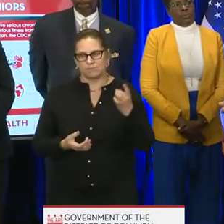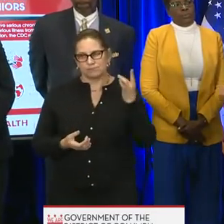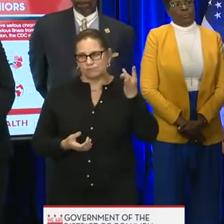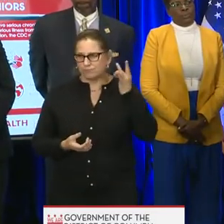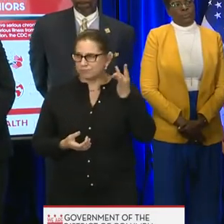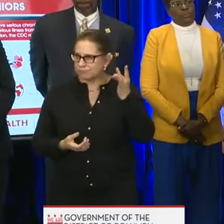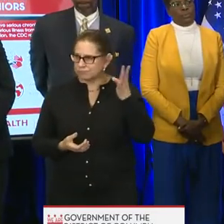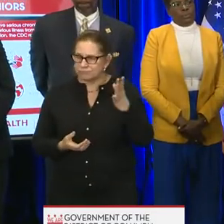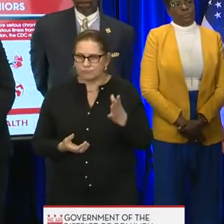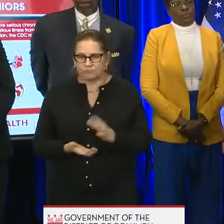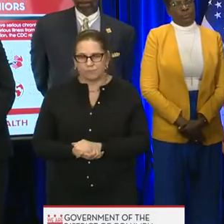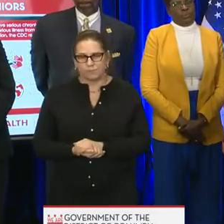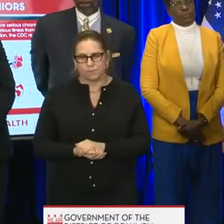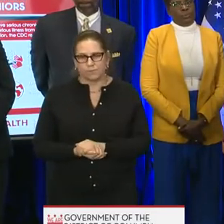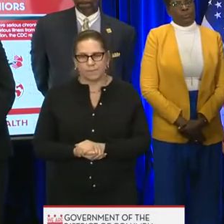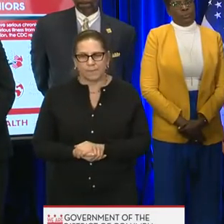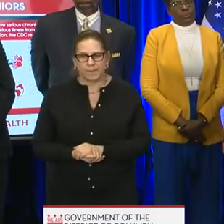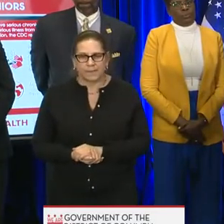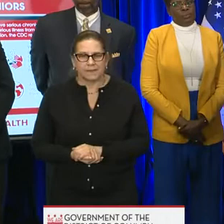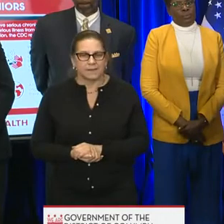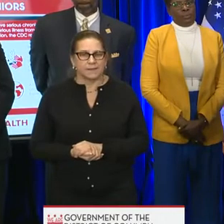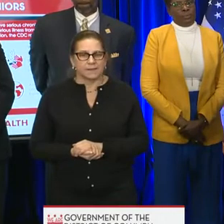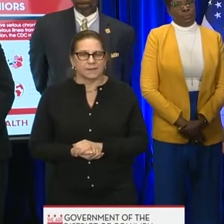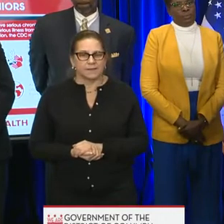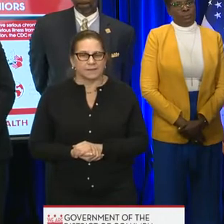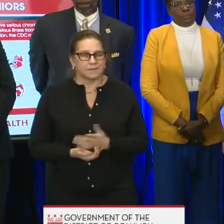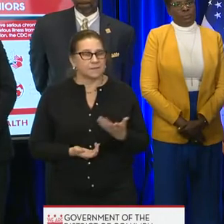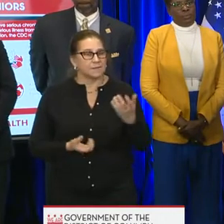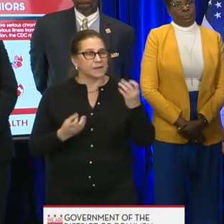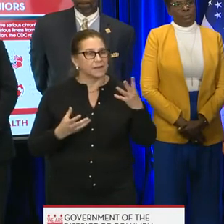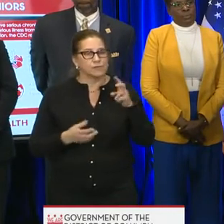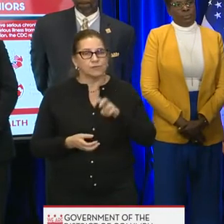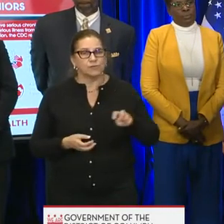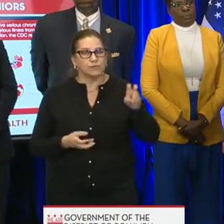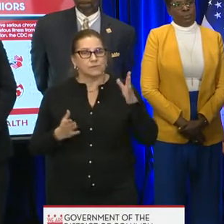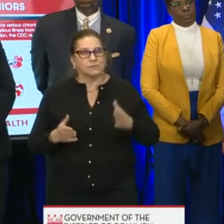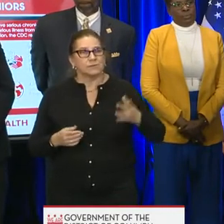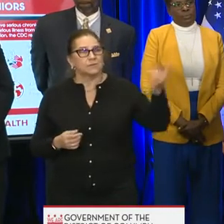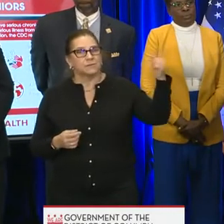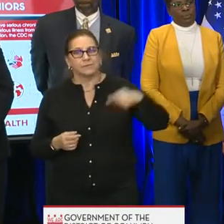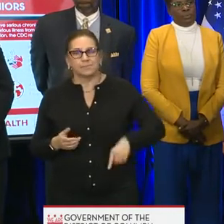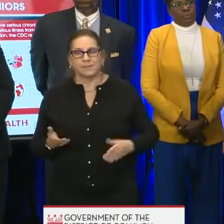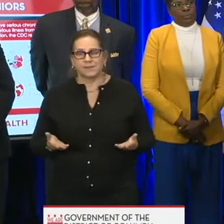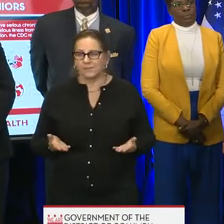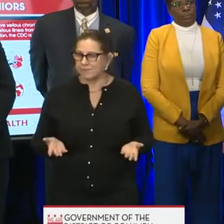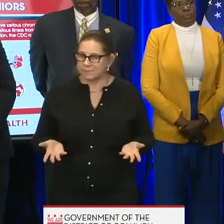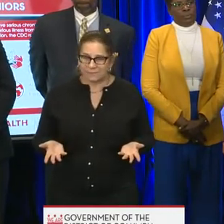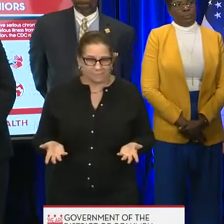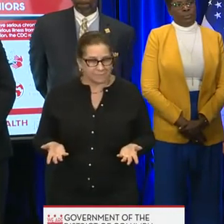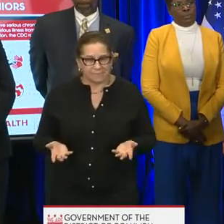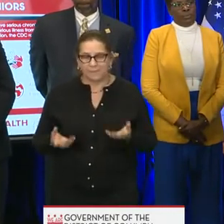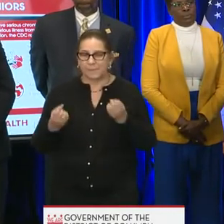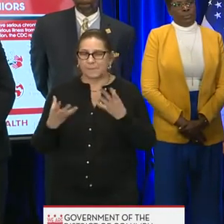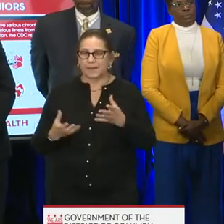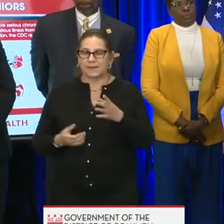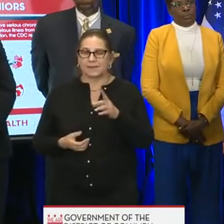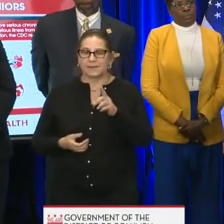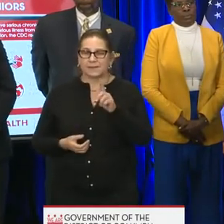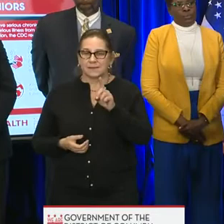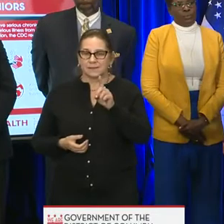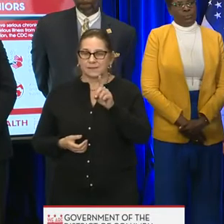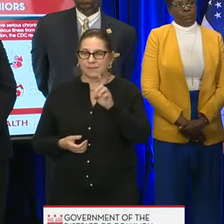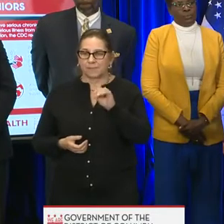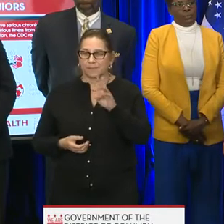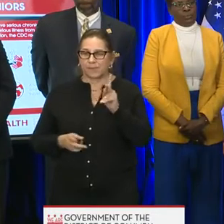tourism. And tourism employs a lot of D.C. residents, a lot of DMV residents, so they're going to take a hit. Some of our